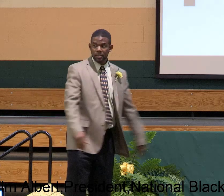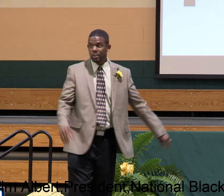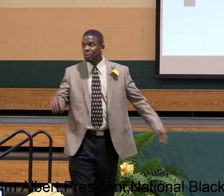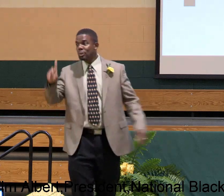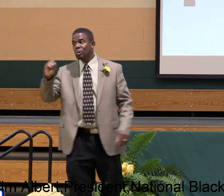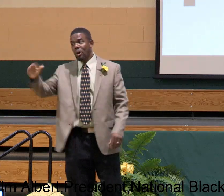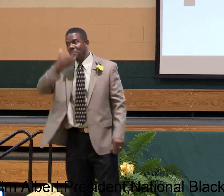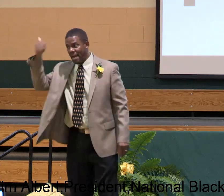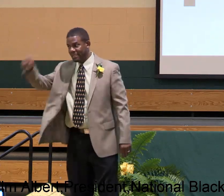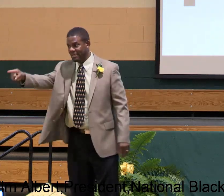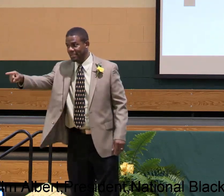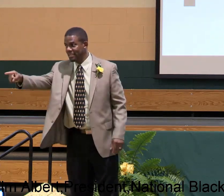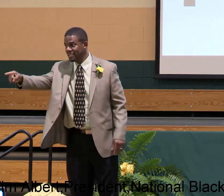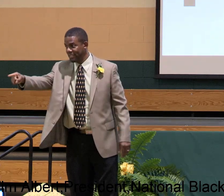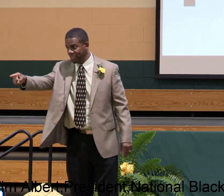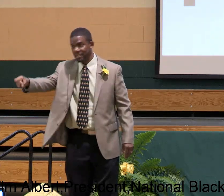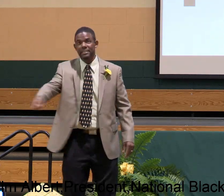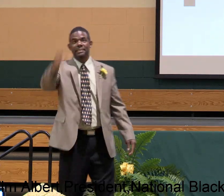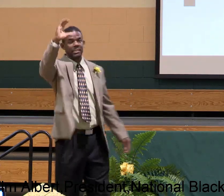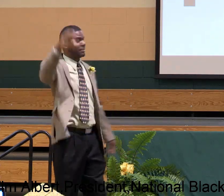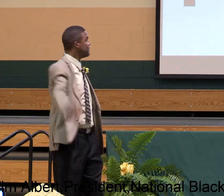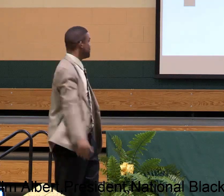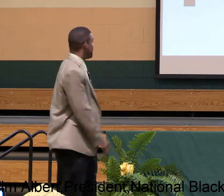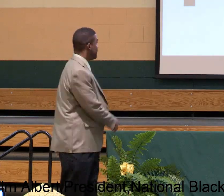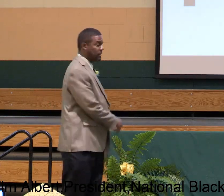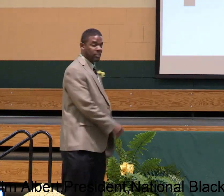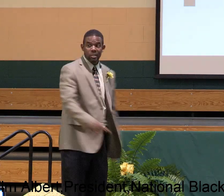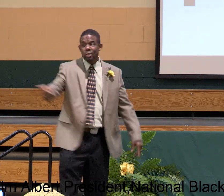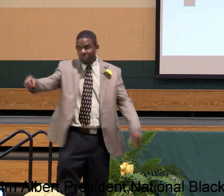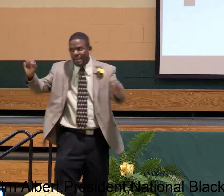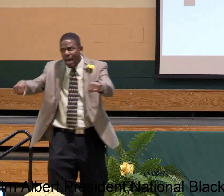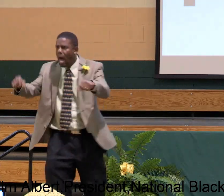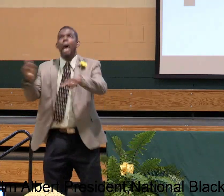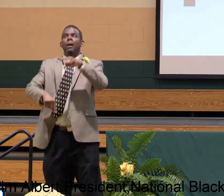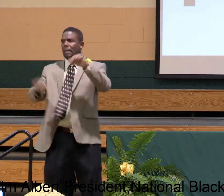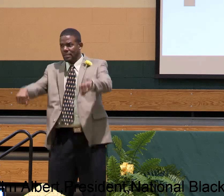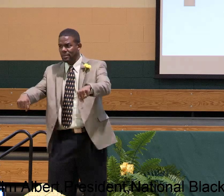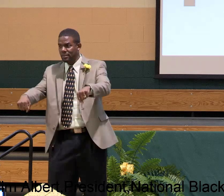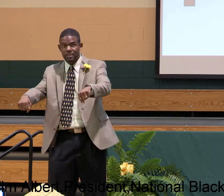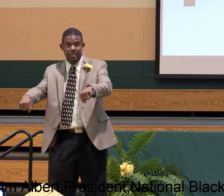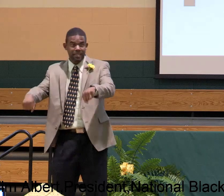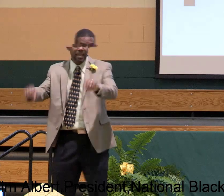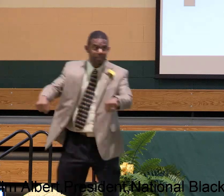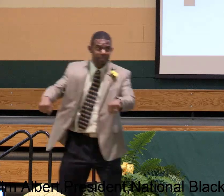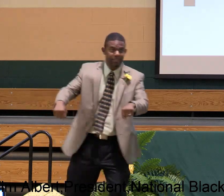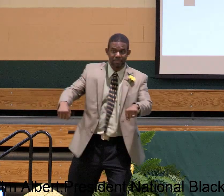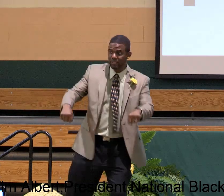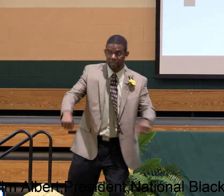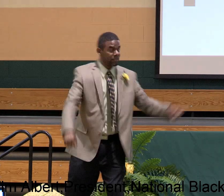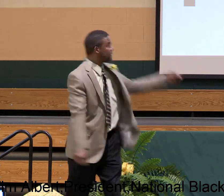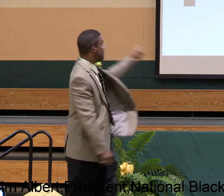B, do your best. C, you can do it. Never say can't, you can, all